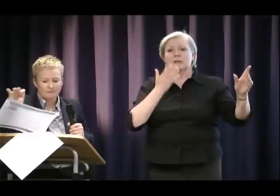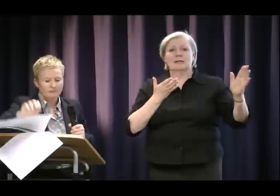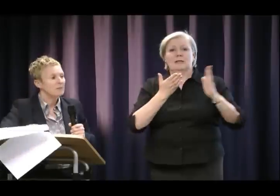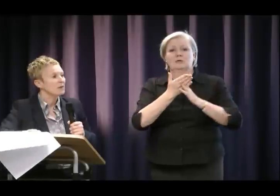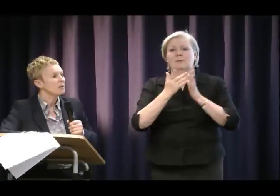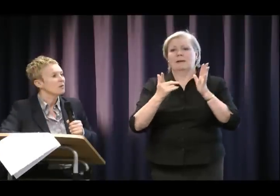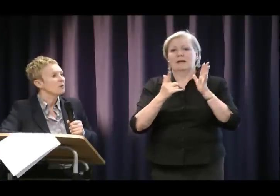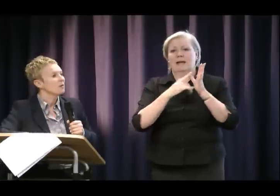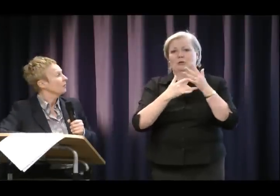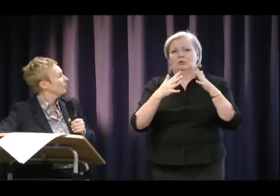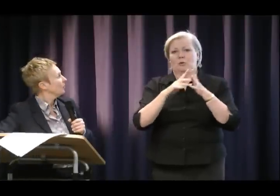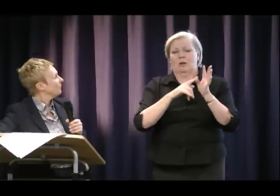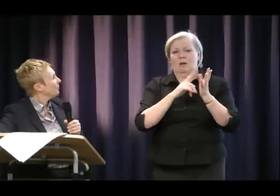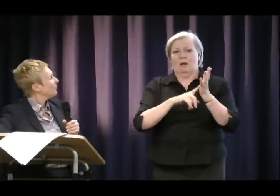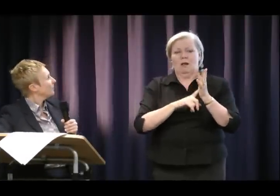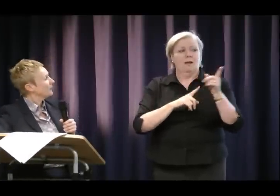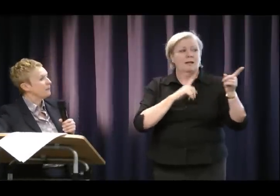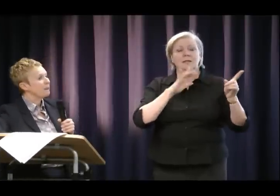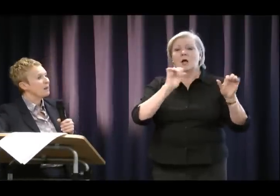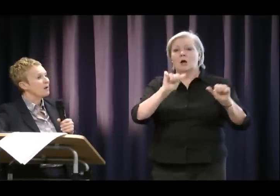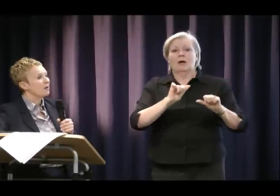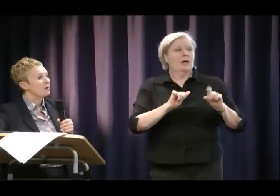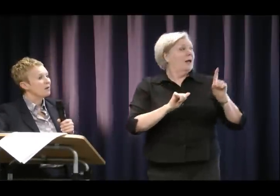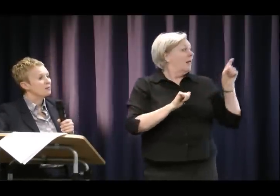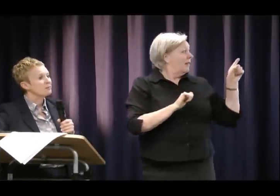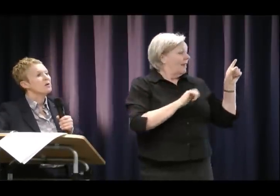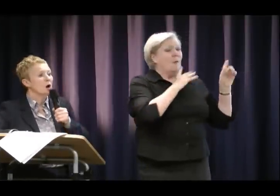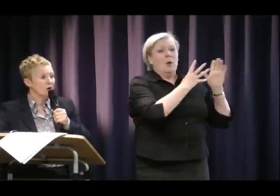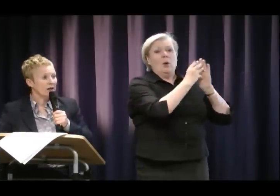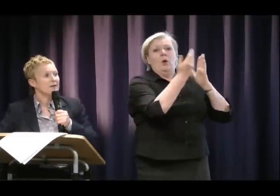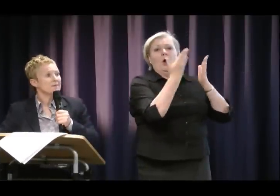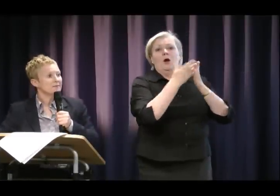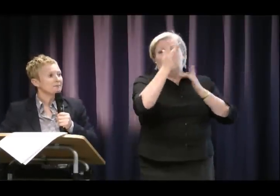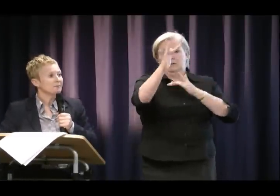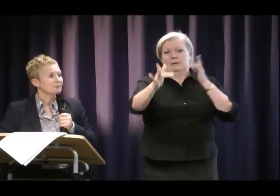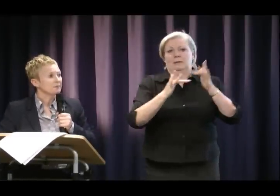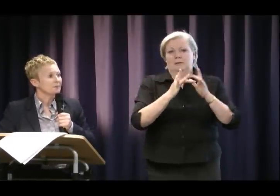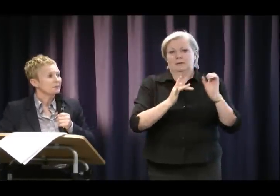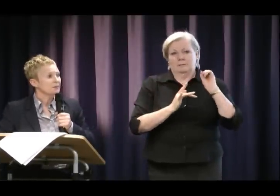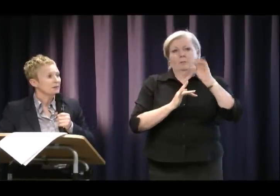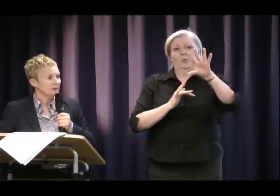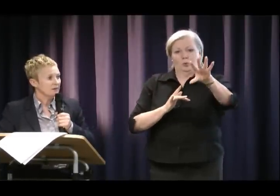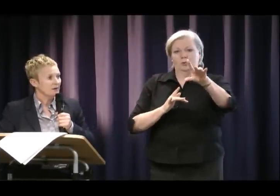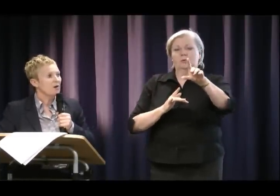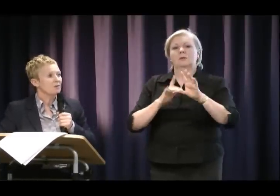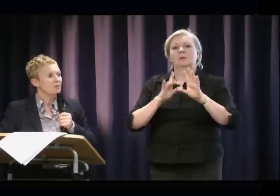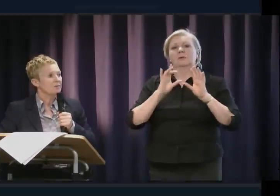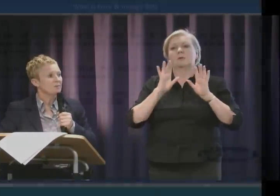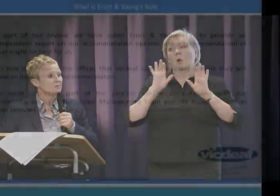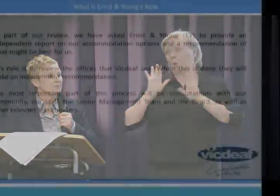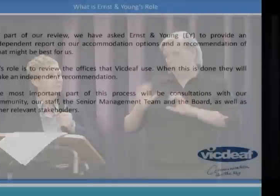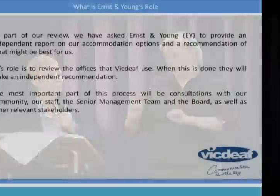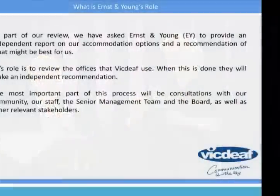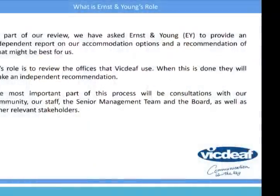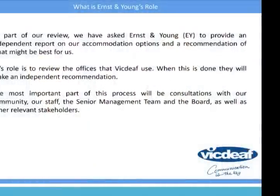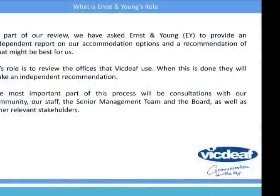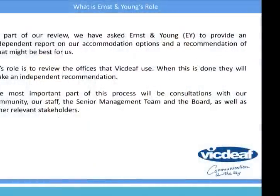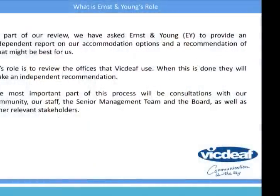second stop? We'll put that screen up online. Okay. And just give a few, just 10 seconds while those